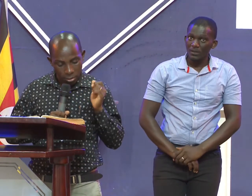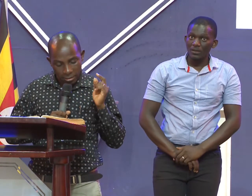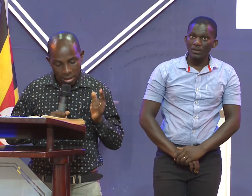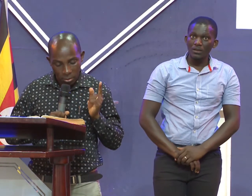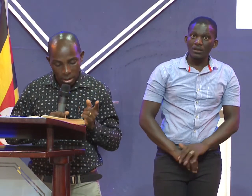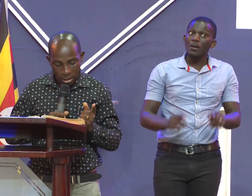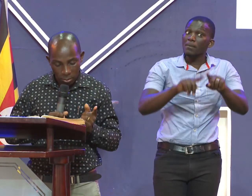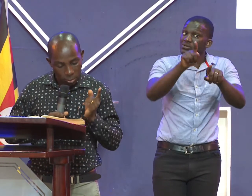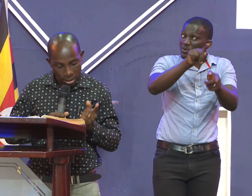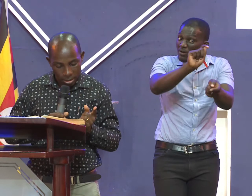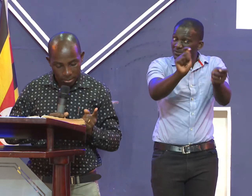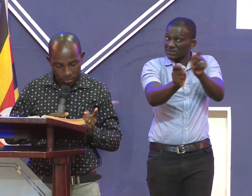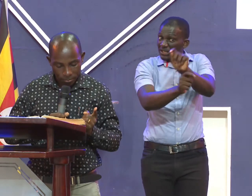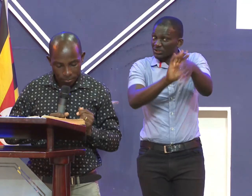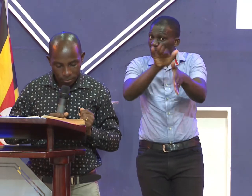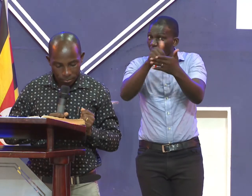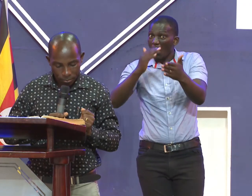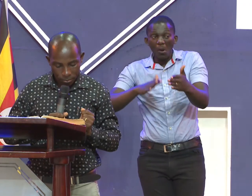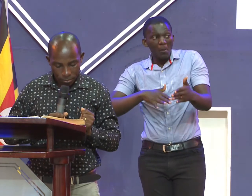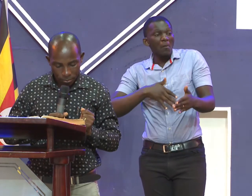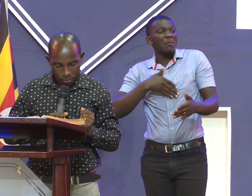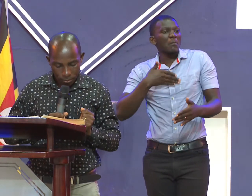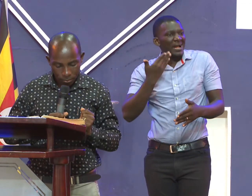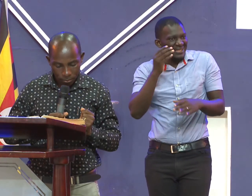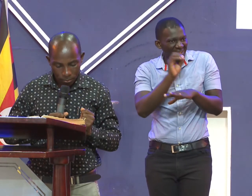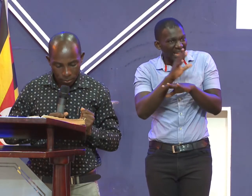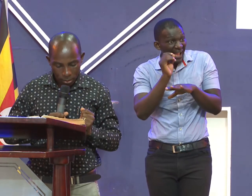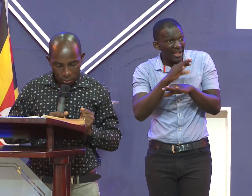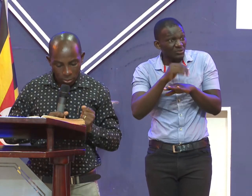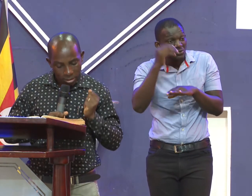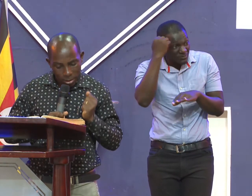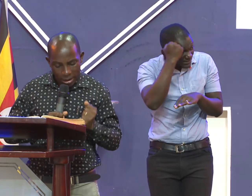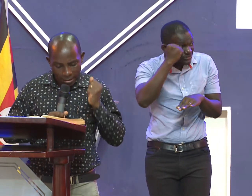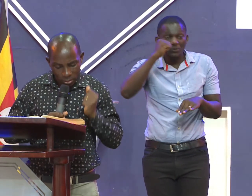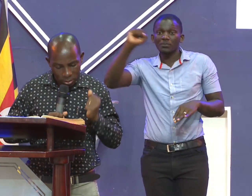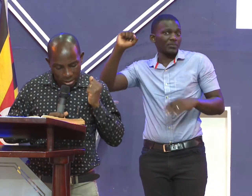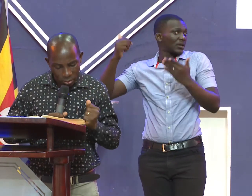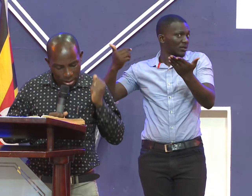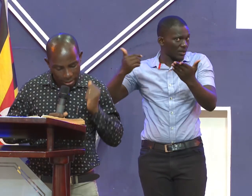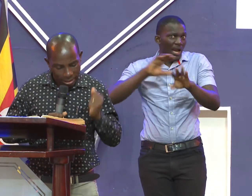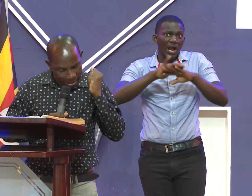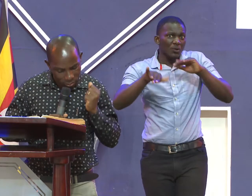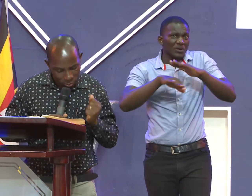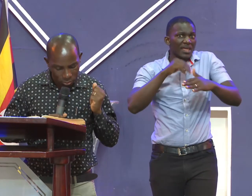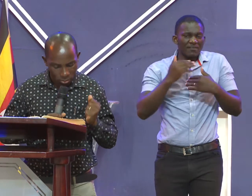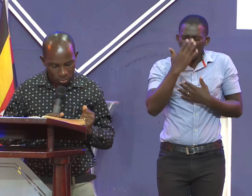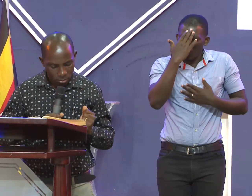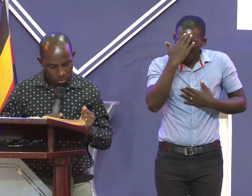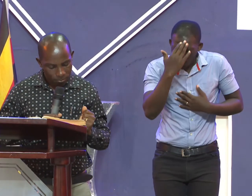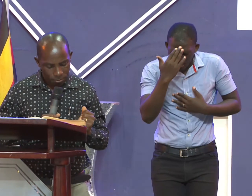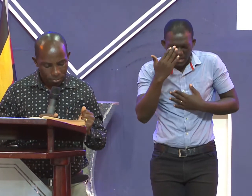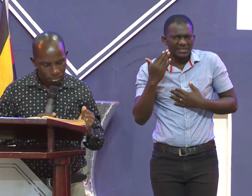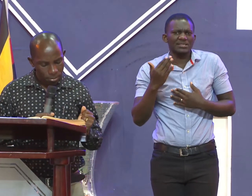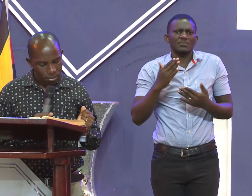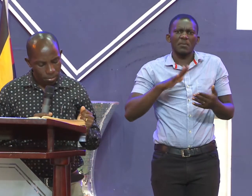mujuludo kutesa kwange kuna. But I have disordained my counsel. Sote mwagadde kunenya kwange nakatono. And you